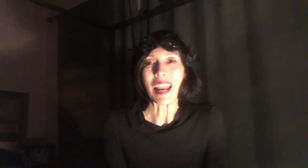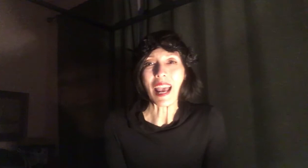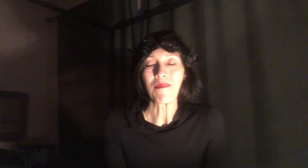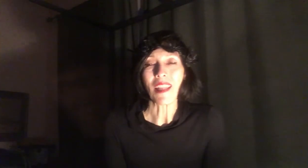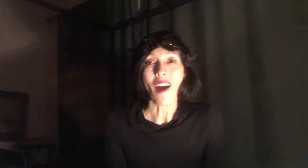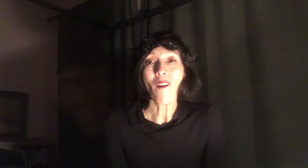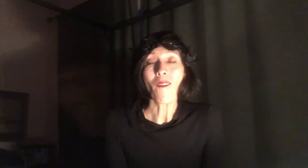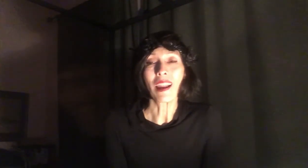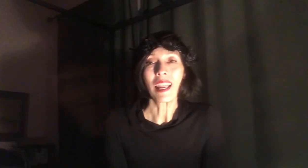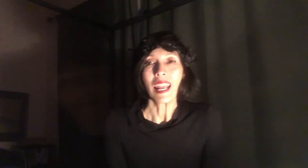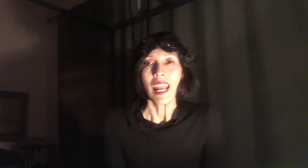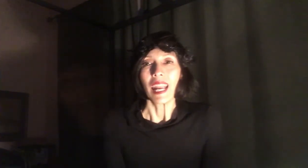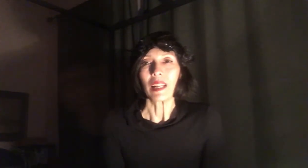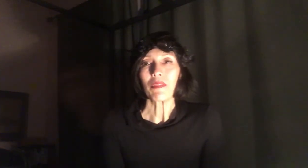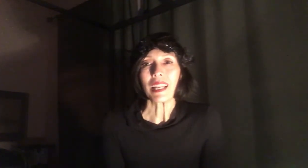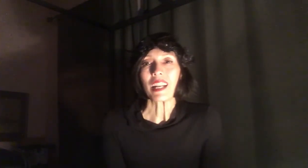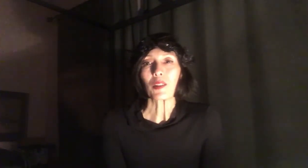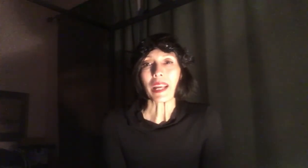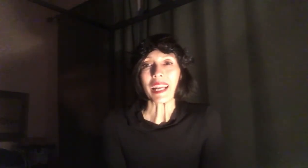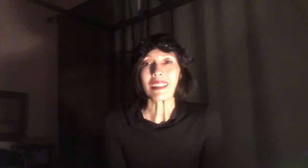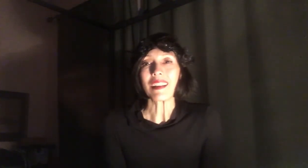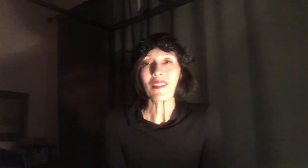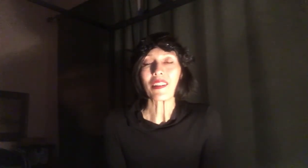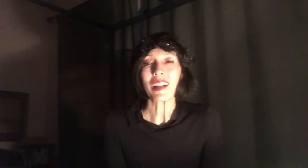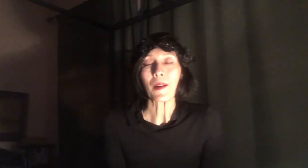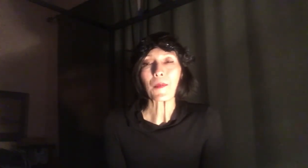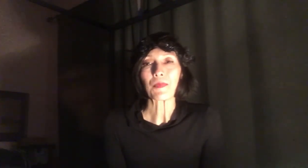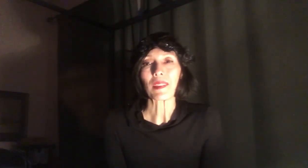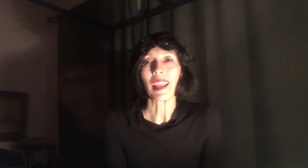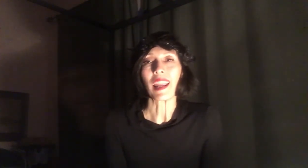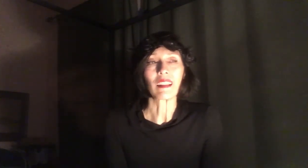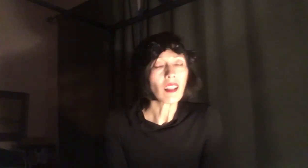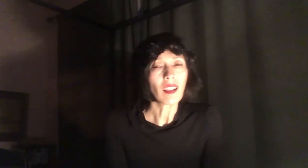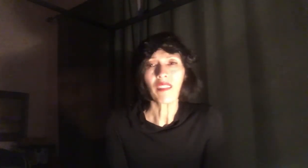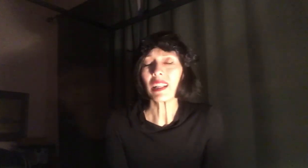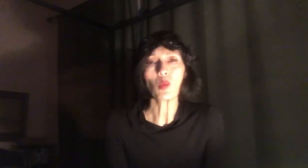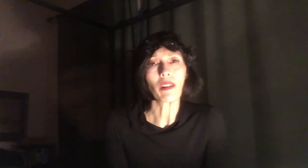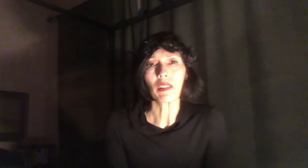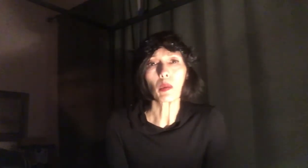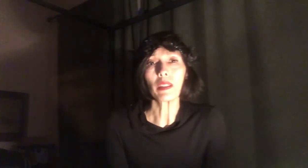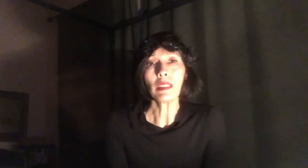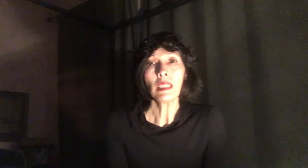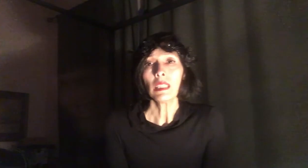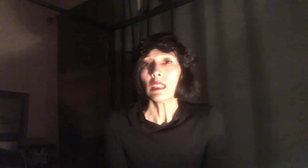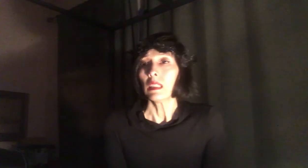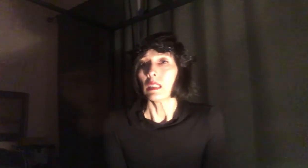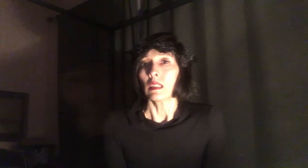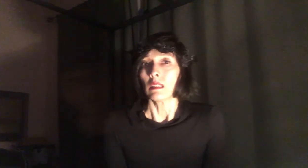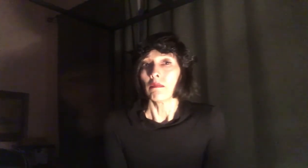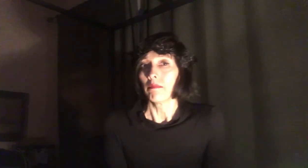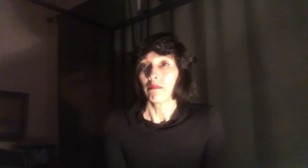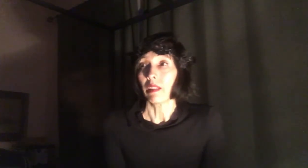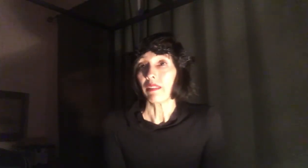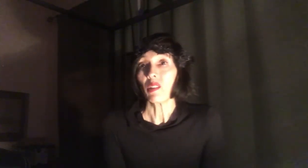am now. And I'm feeling creative and loving to everyone. Everyone,